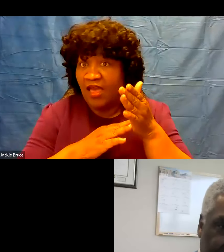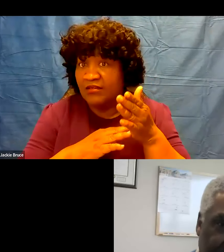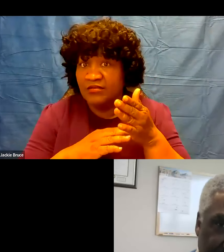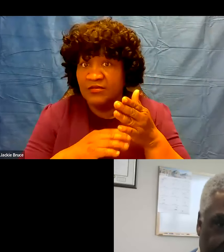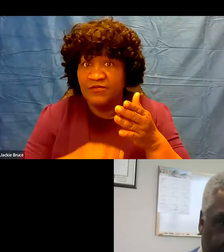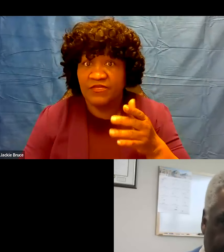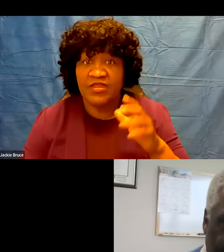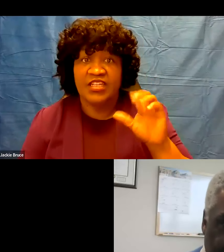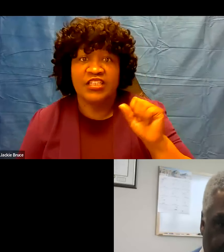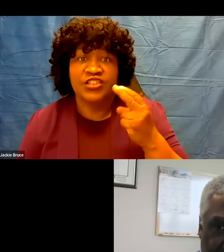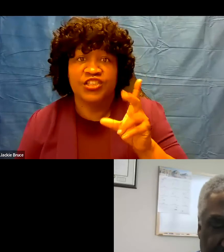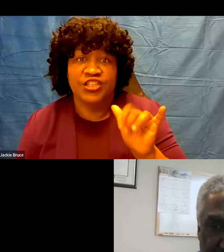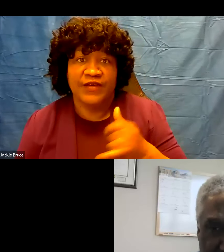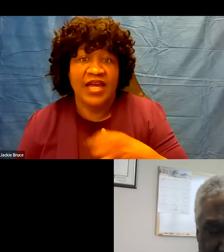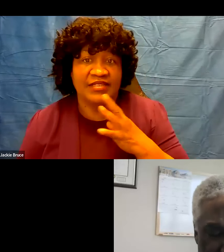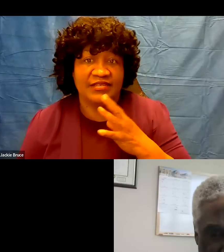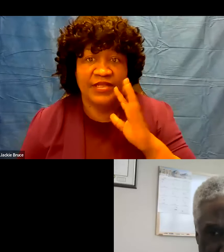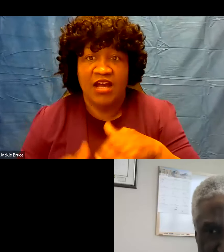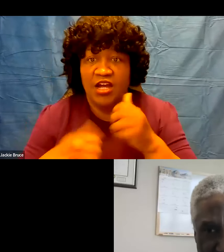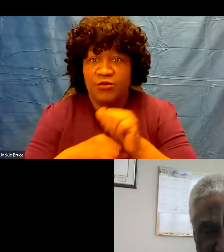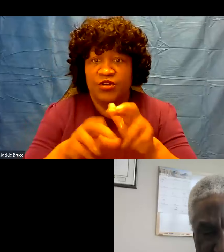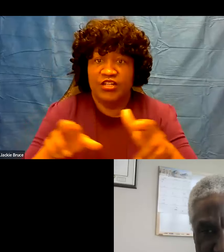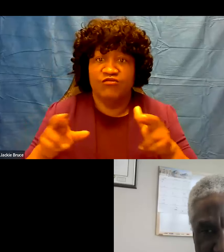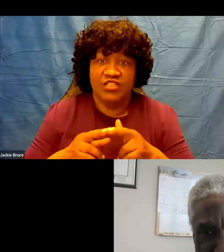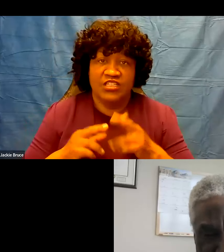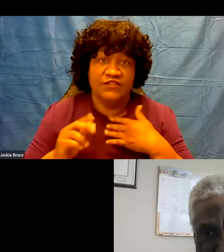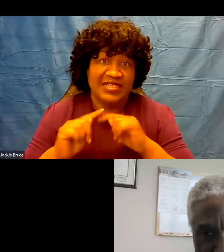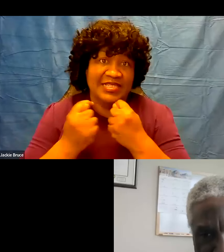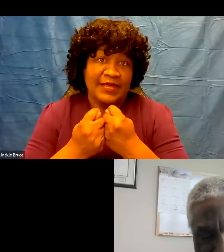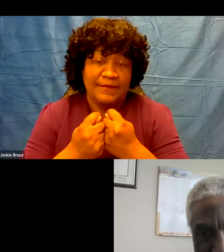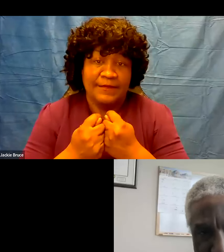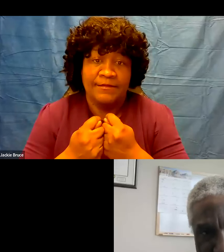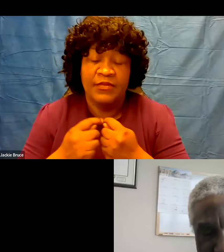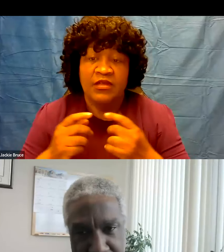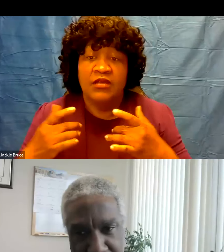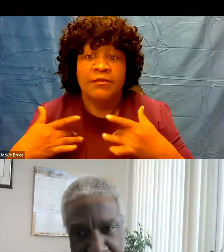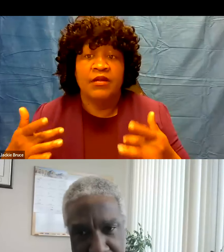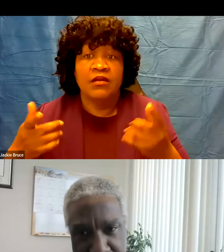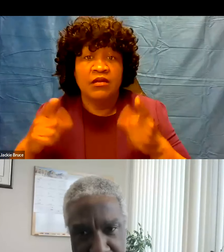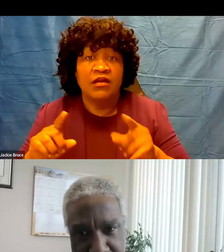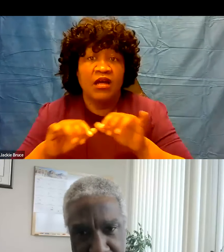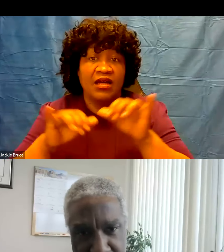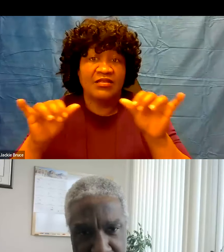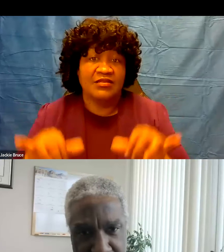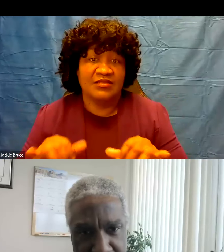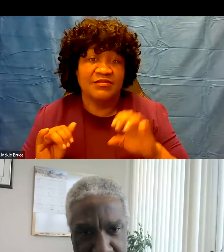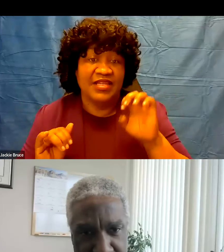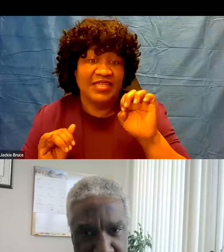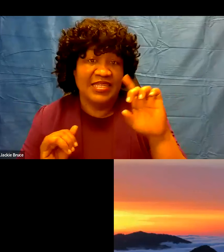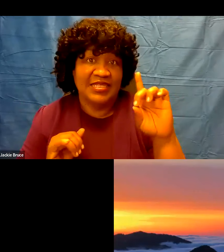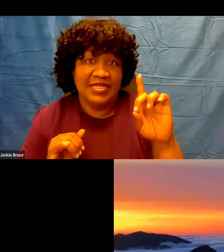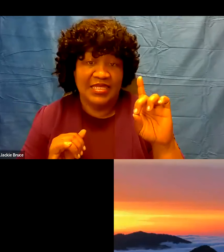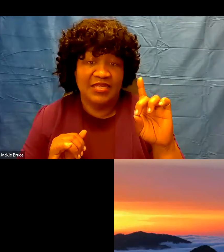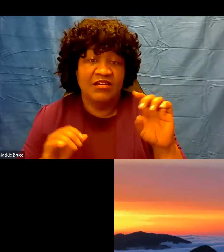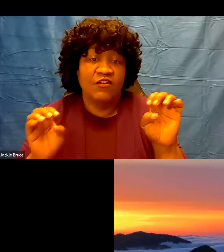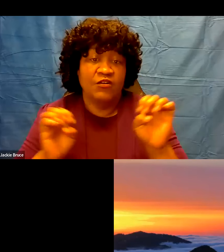I can speak about that, how it works in regions with the teams. So usually our system partners like the ED or the